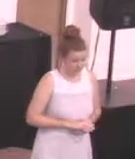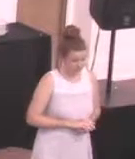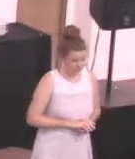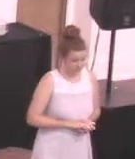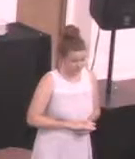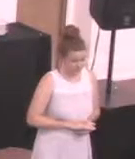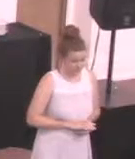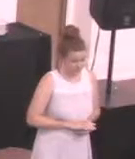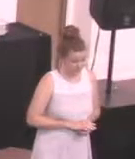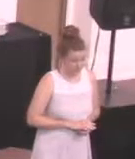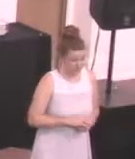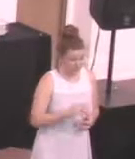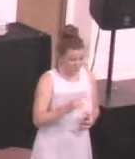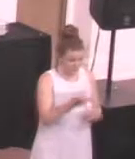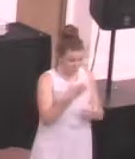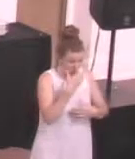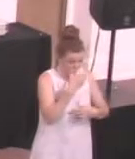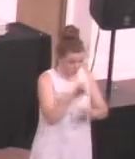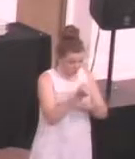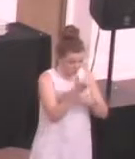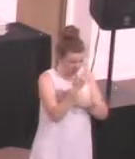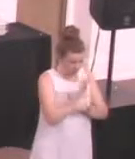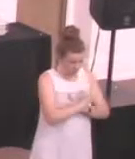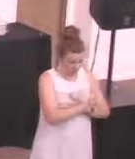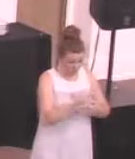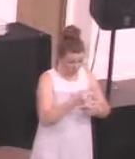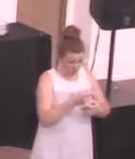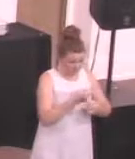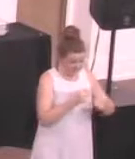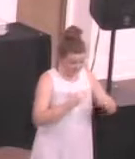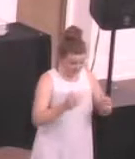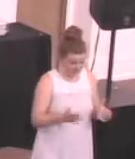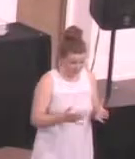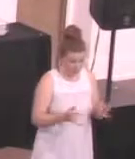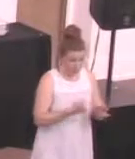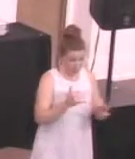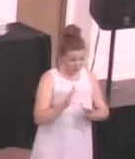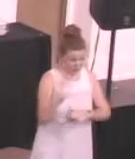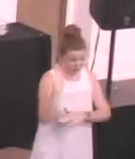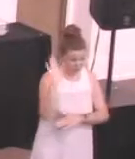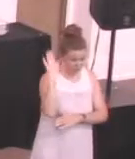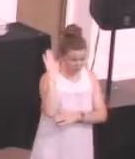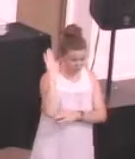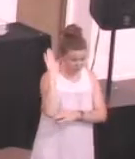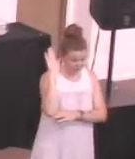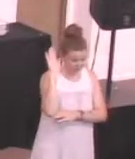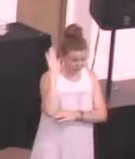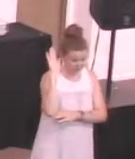and you want to trust God as your Savior, I just want to see you slide your hand up right now.